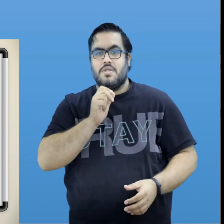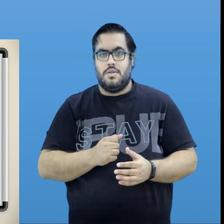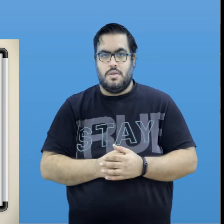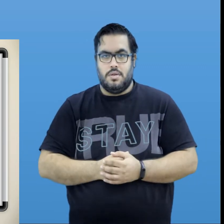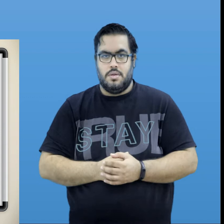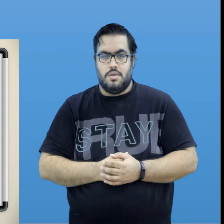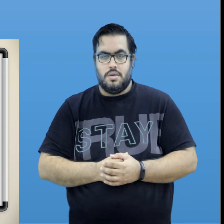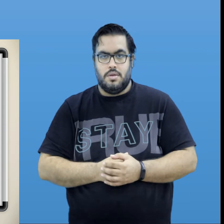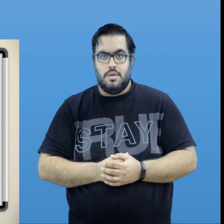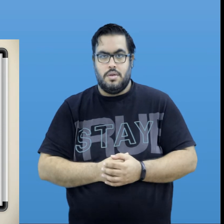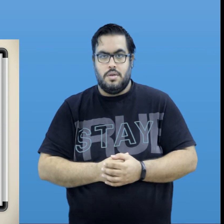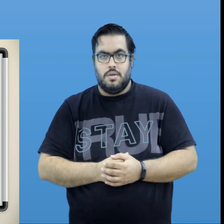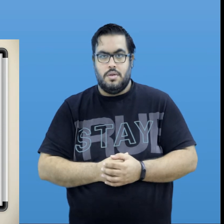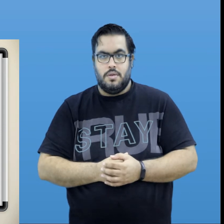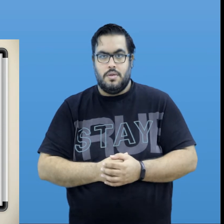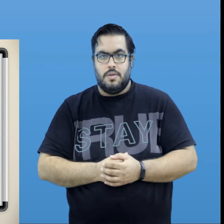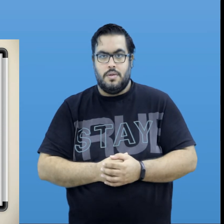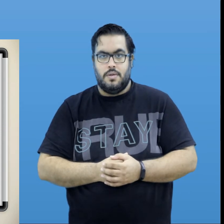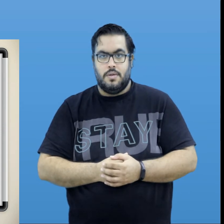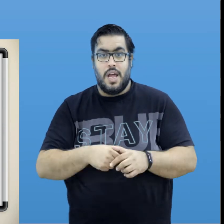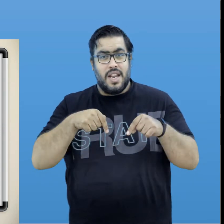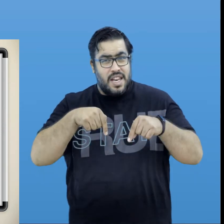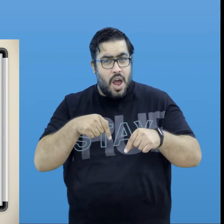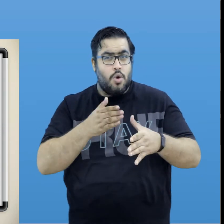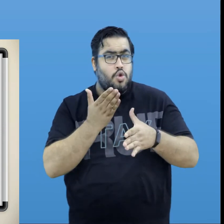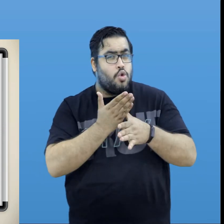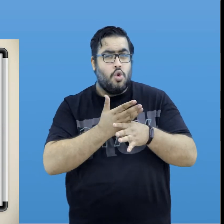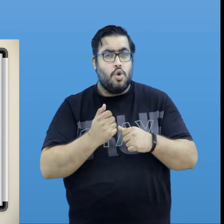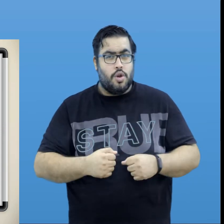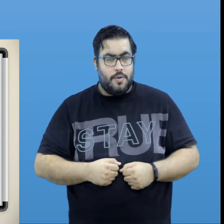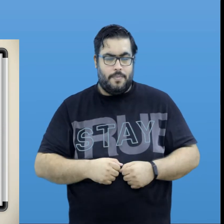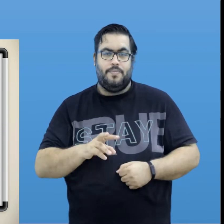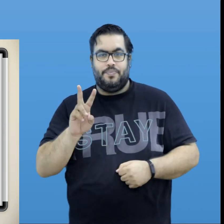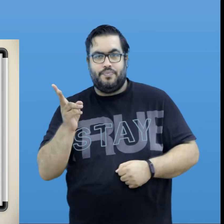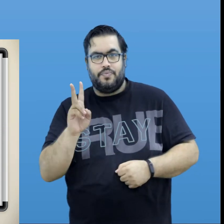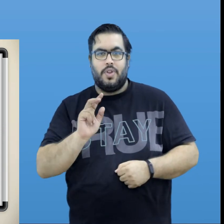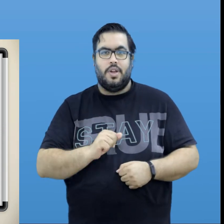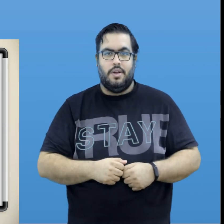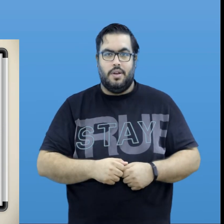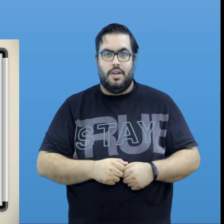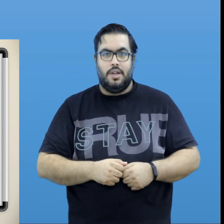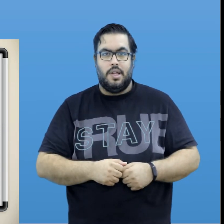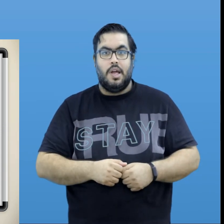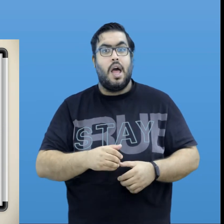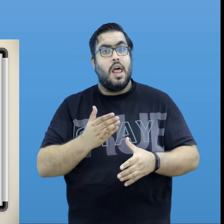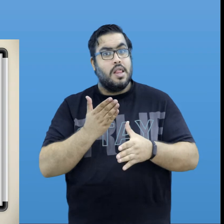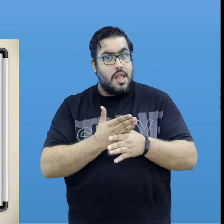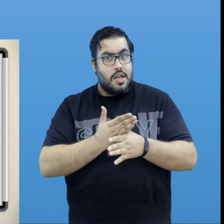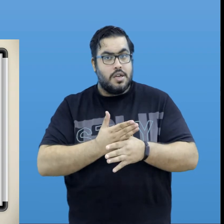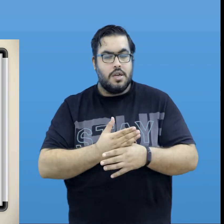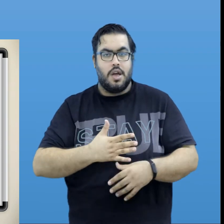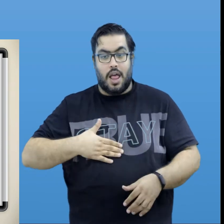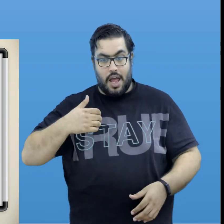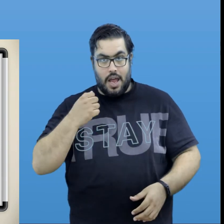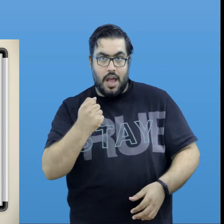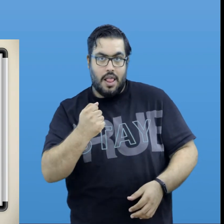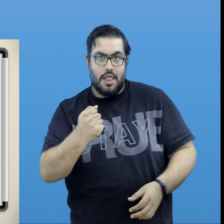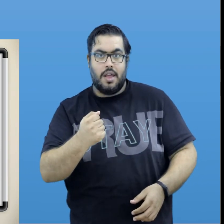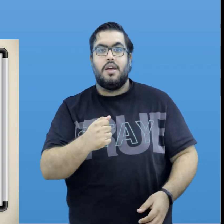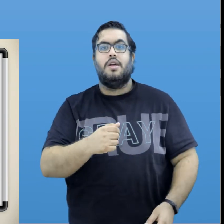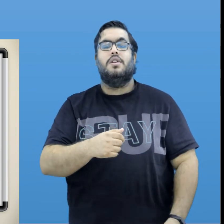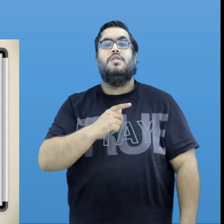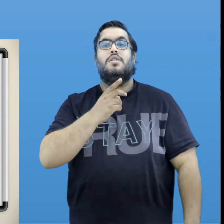use for our last sentence finally, which is also a sequence word. And we changed make quick decisions